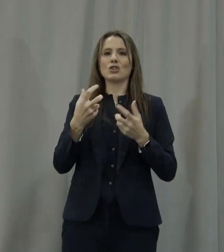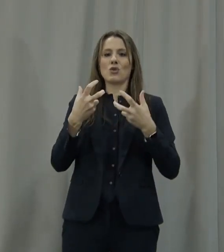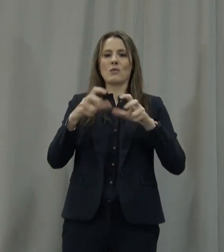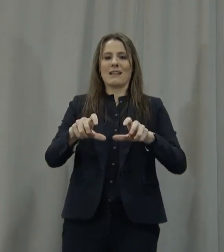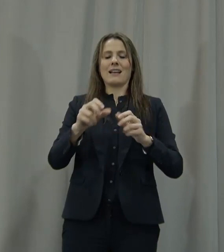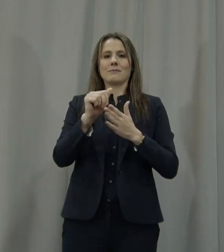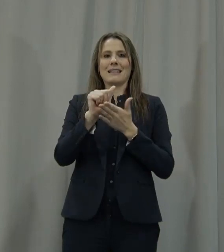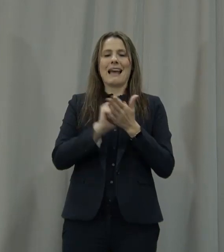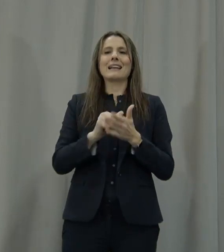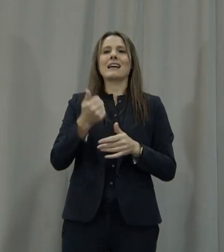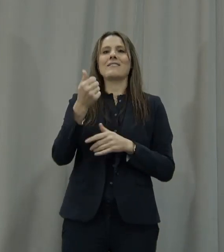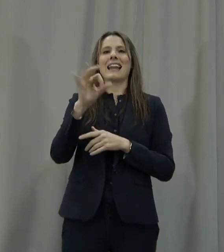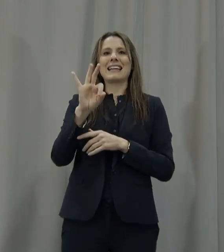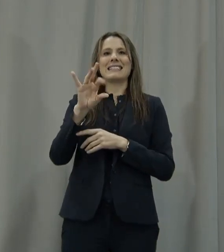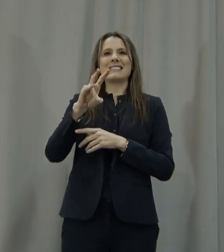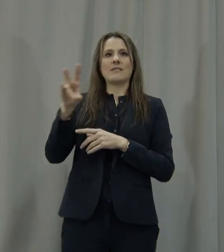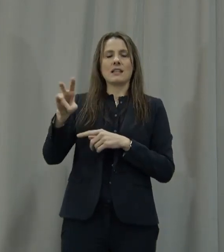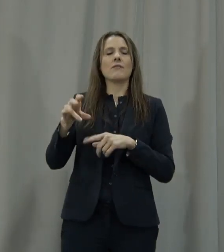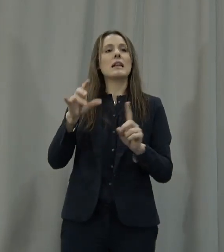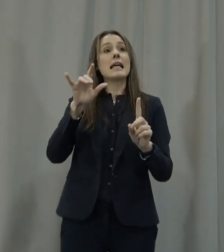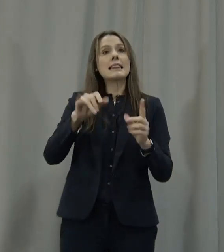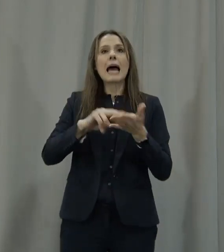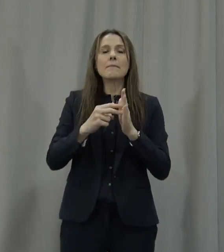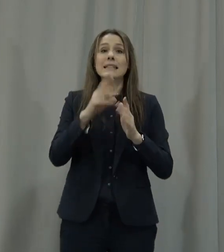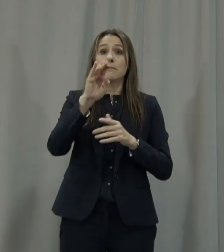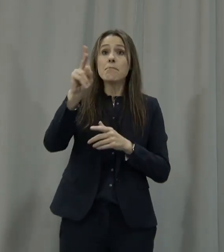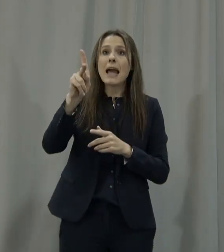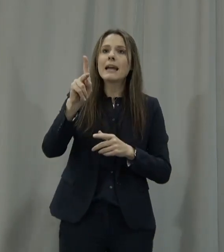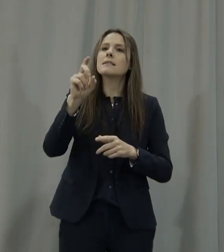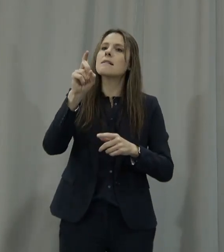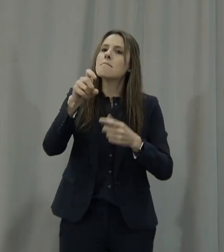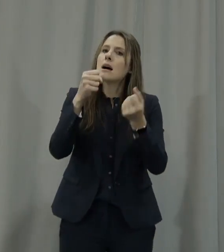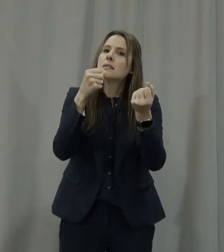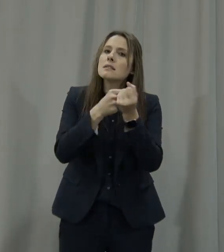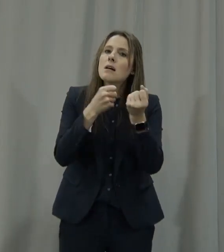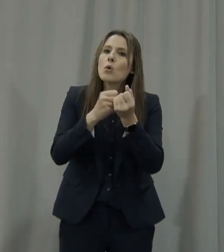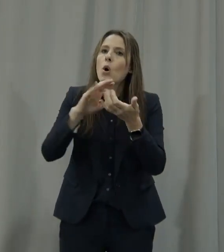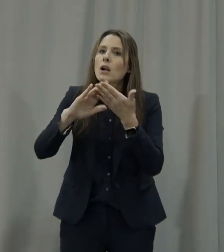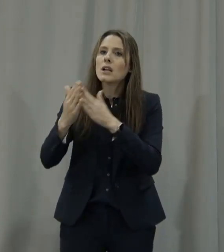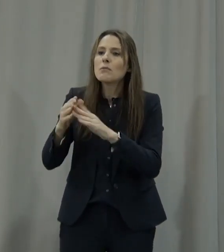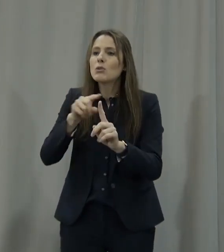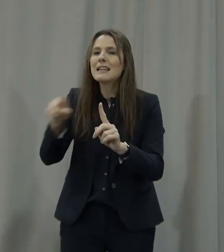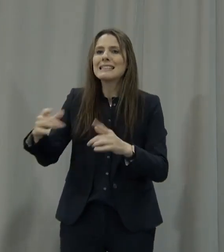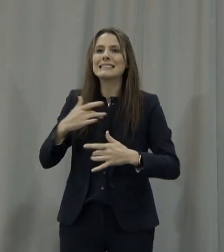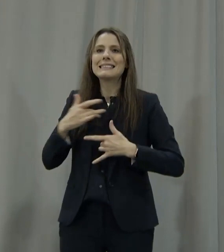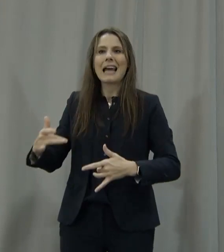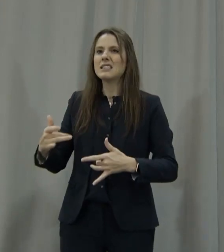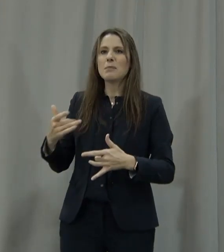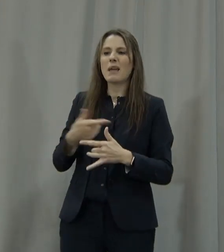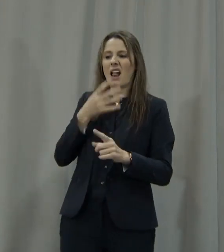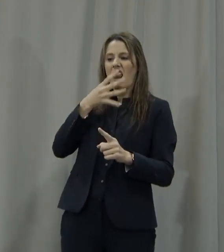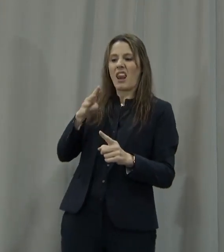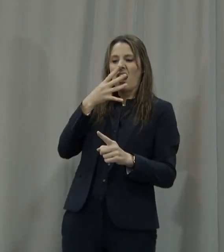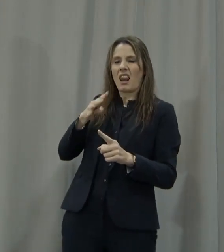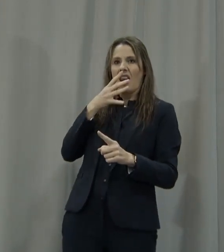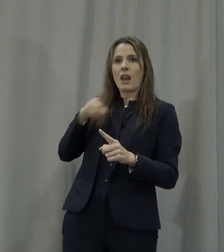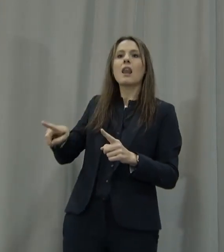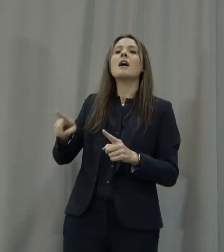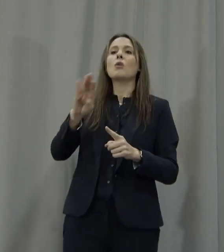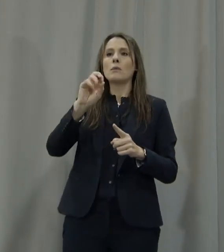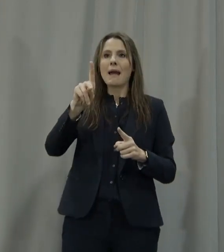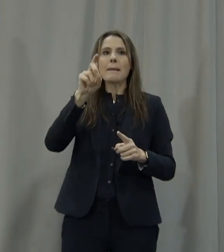act requires banks to invest in communities that have been underserved by the financial industry. During the past